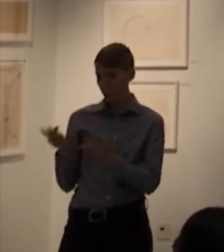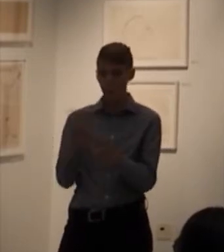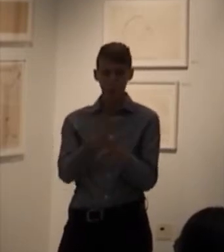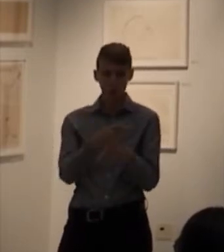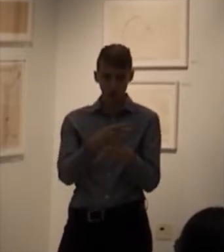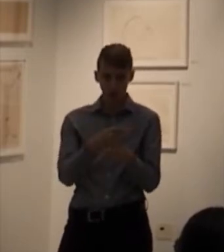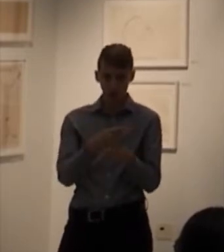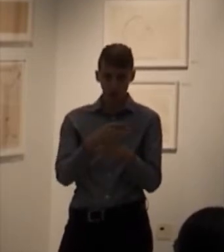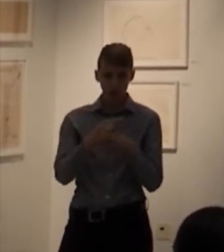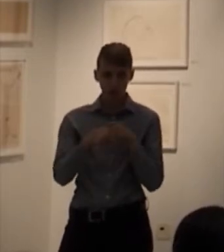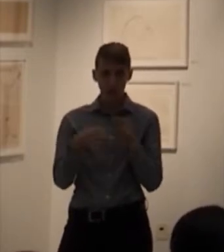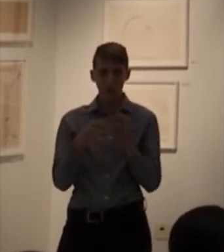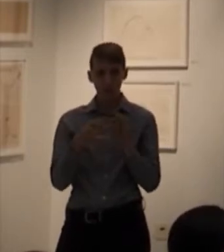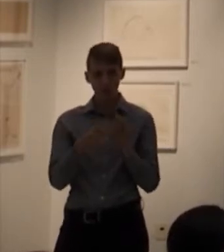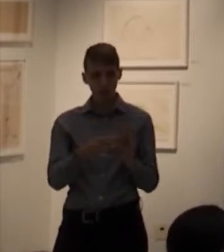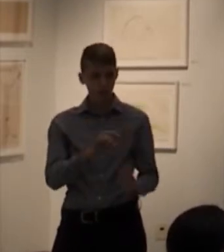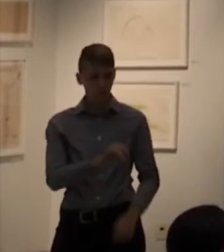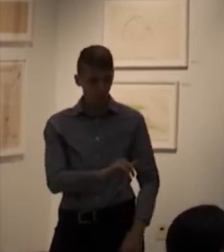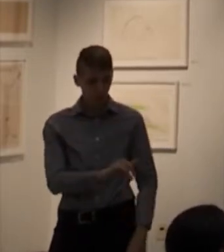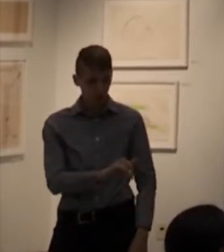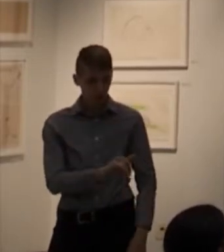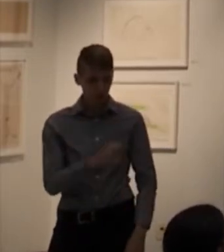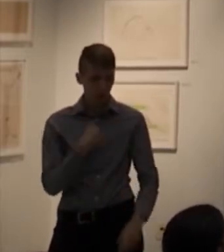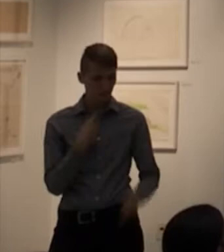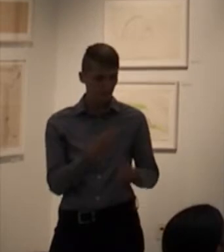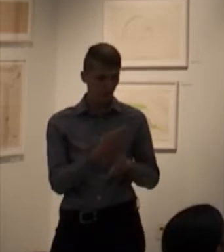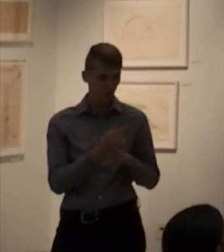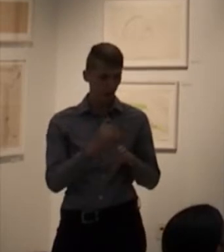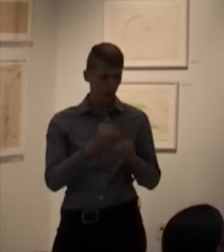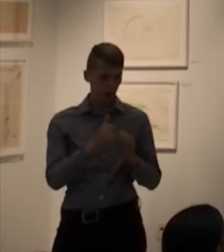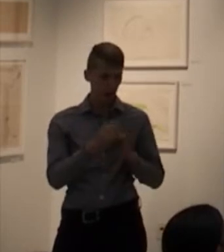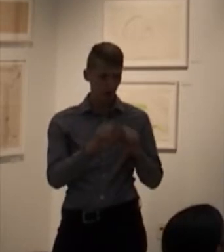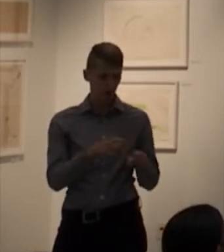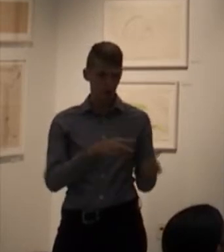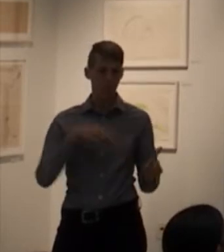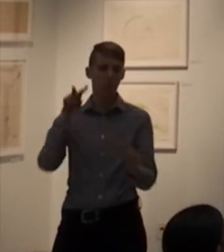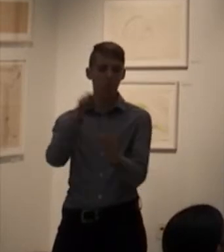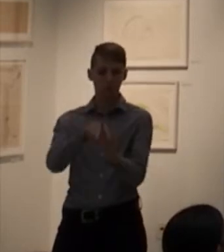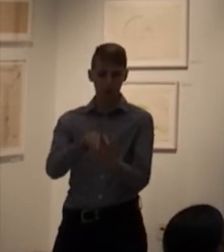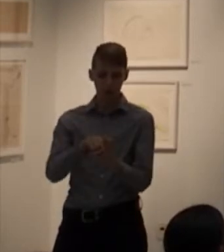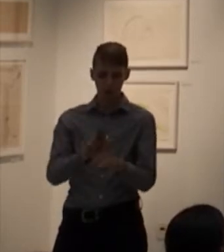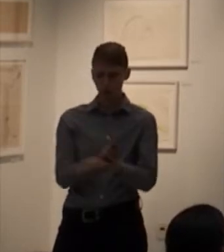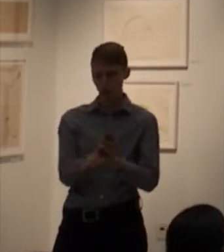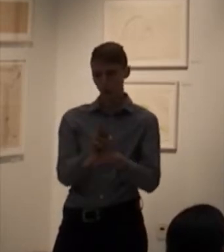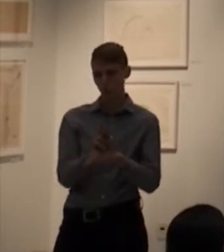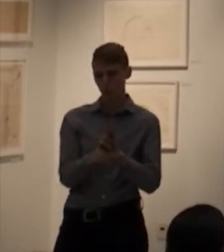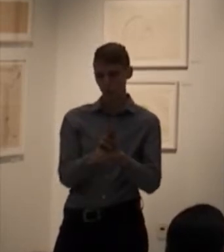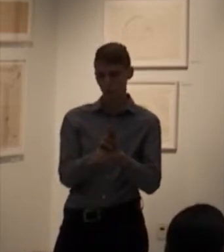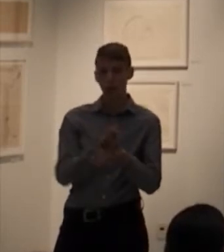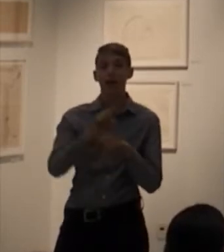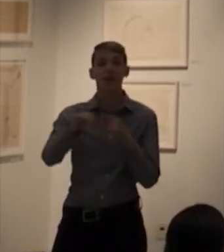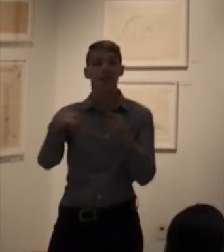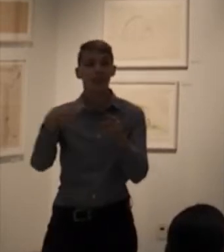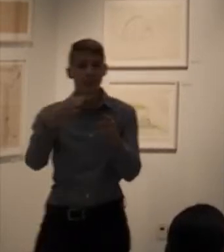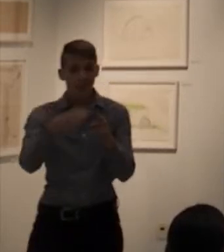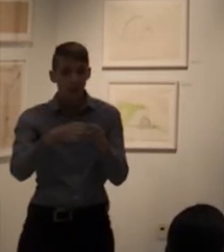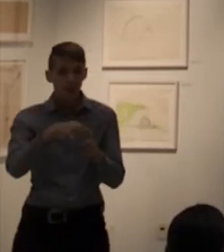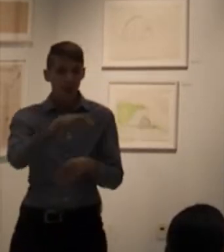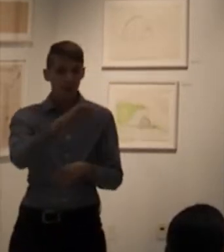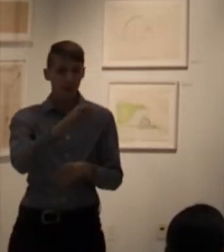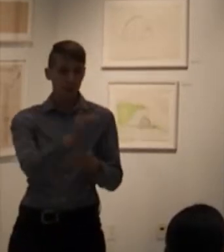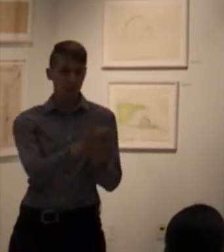then with that, I figure out what we can do with it, and then after that, I figure out who would be the appropriate